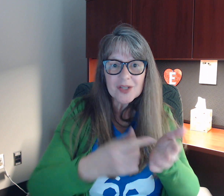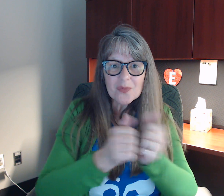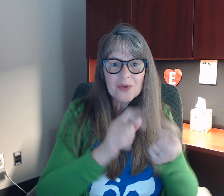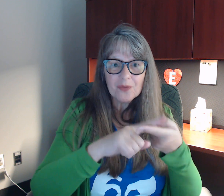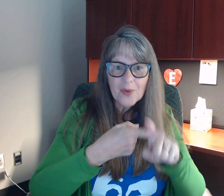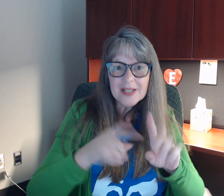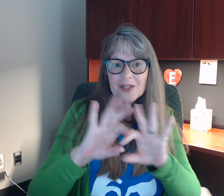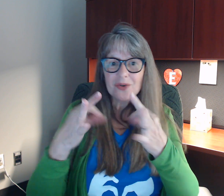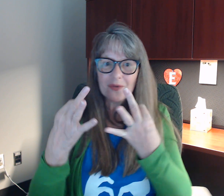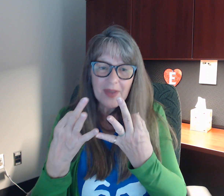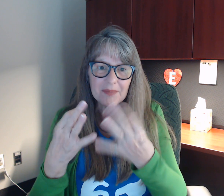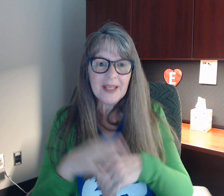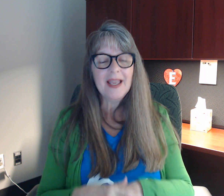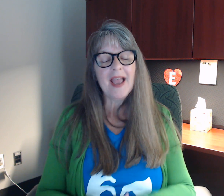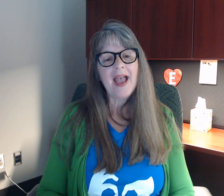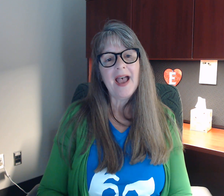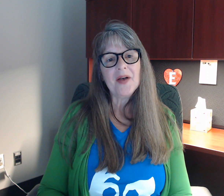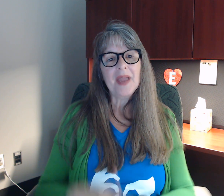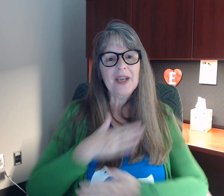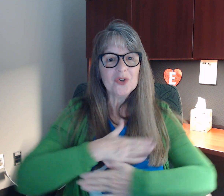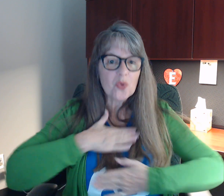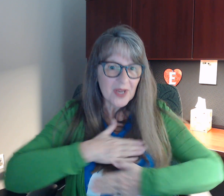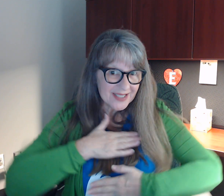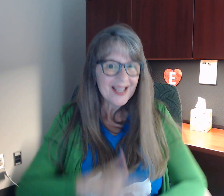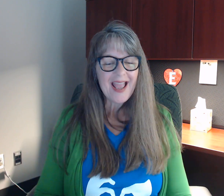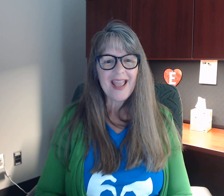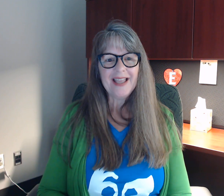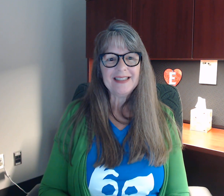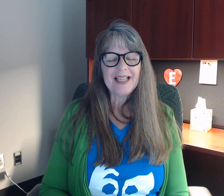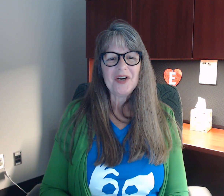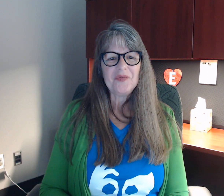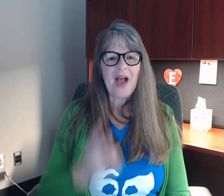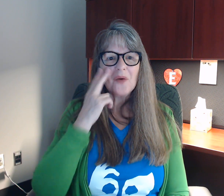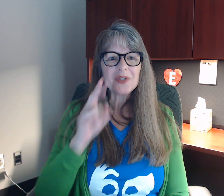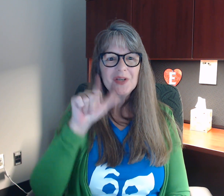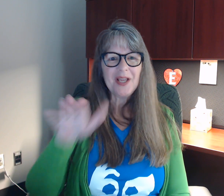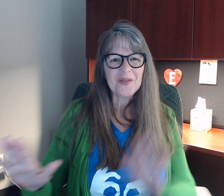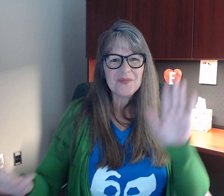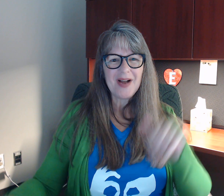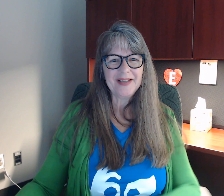with your friends and your family, and enjoy it. And I will see you later. Bye.